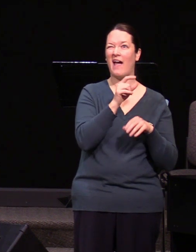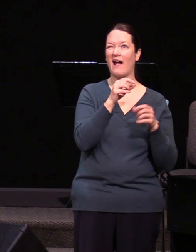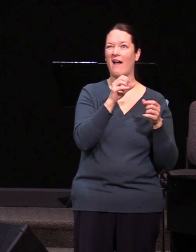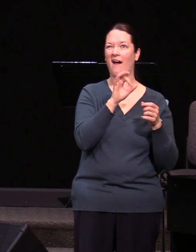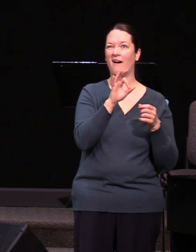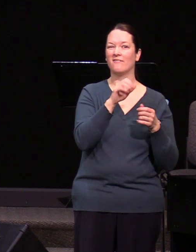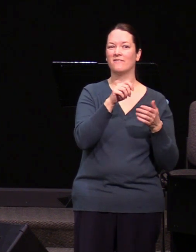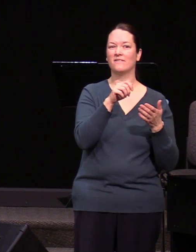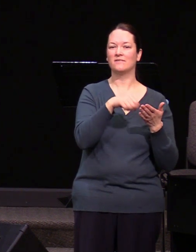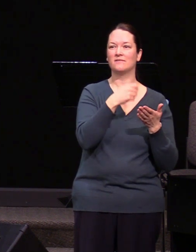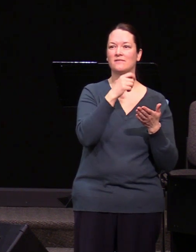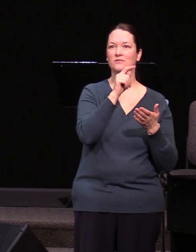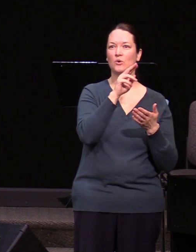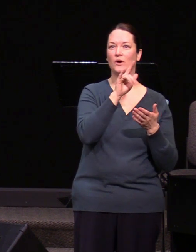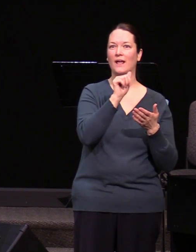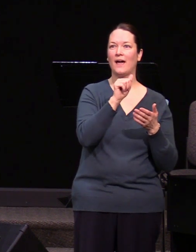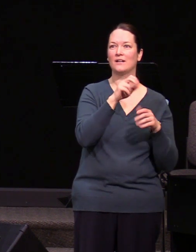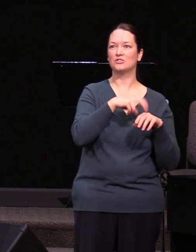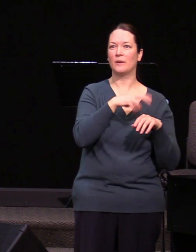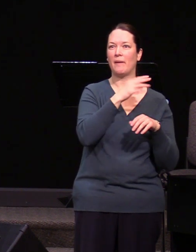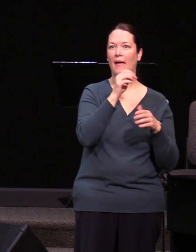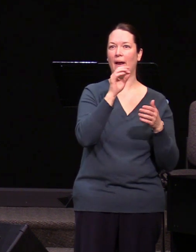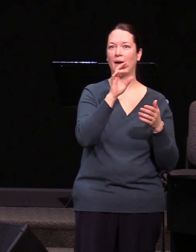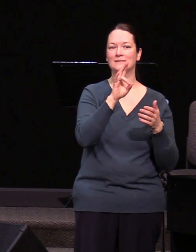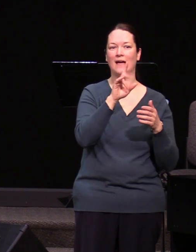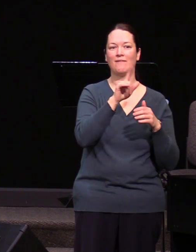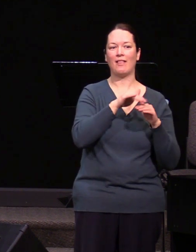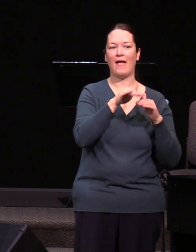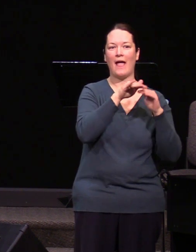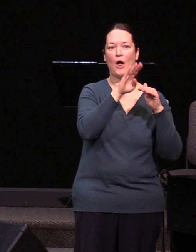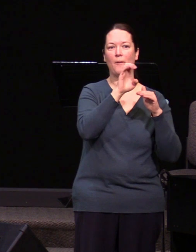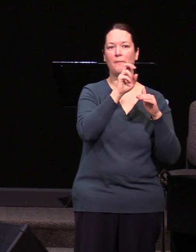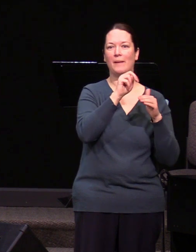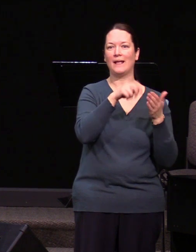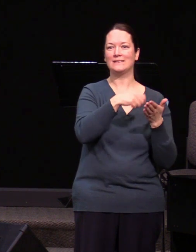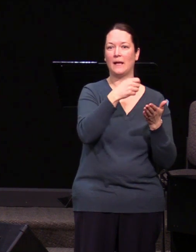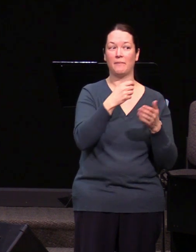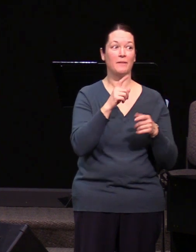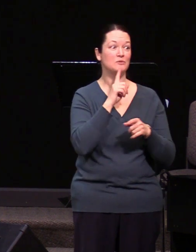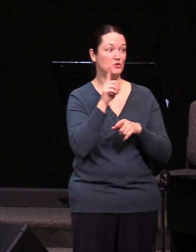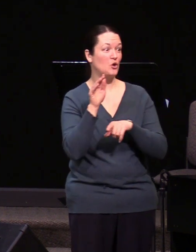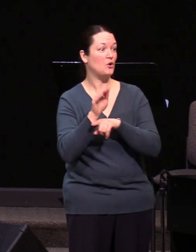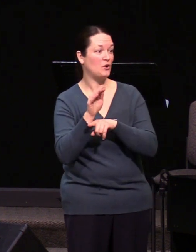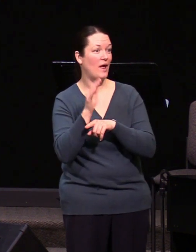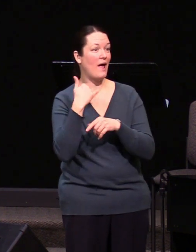tortilla chips and 7-layer bean dip. I imagine there'll be some of those prayers later tonight.